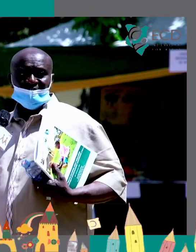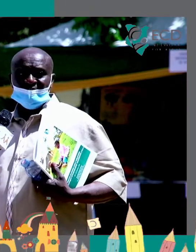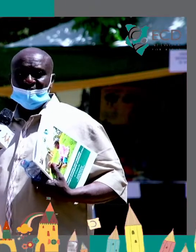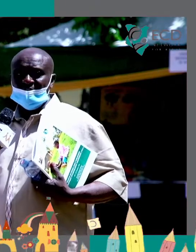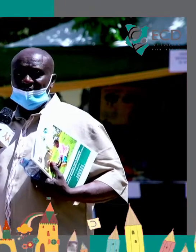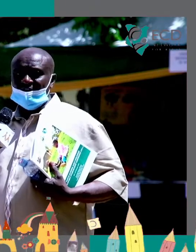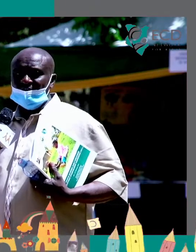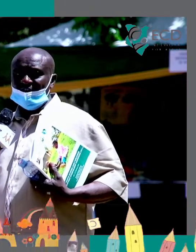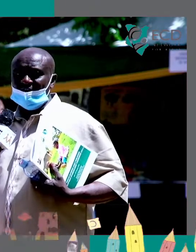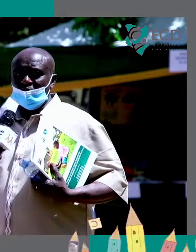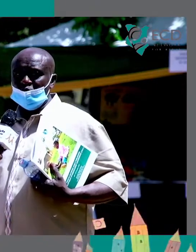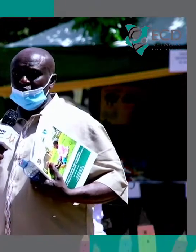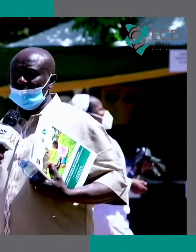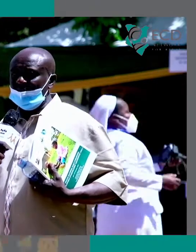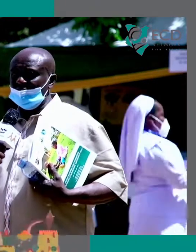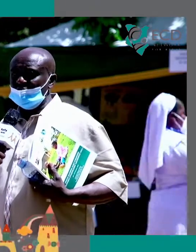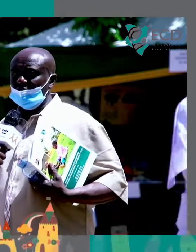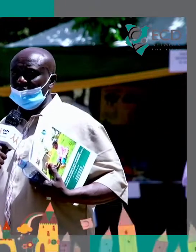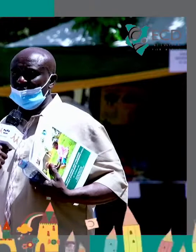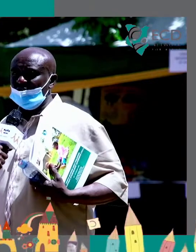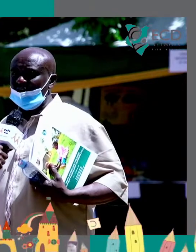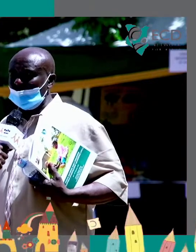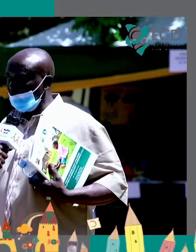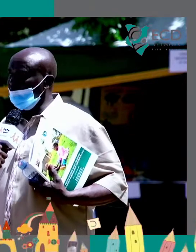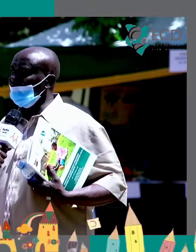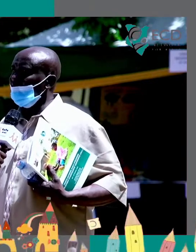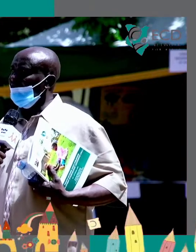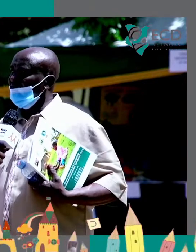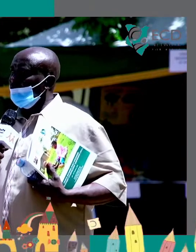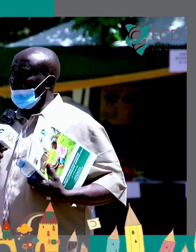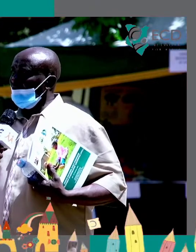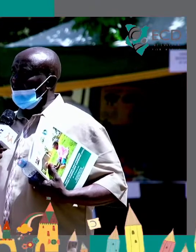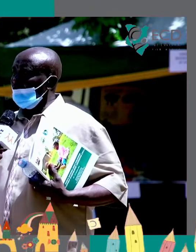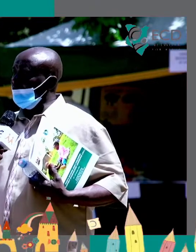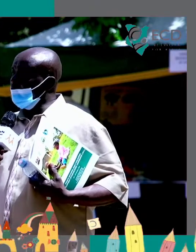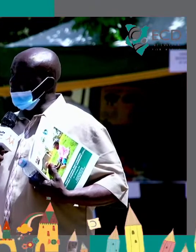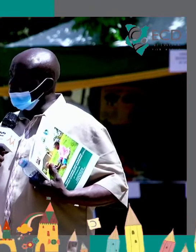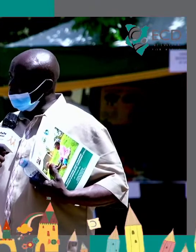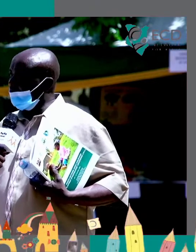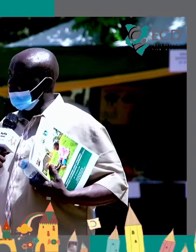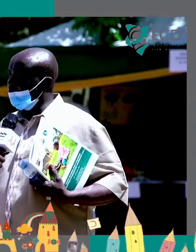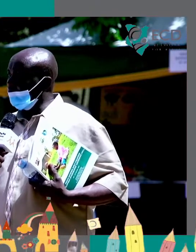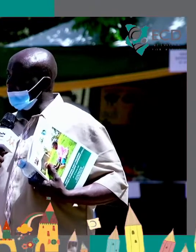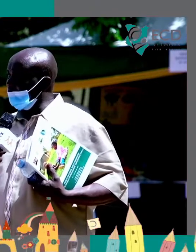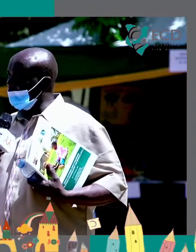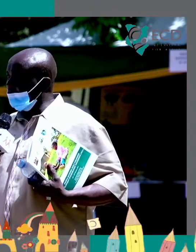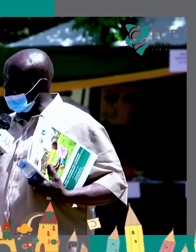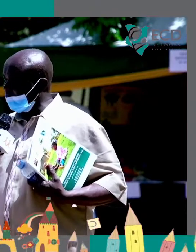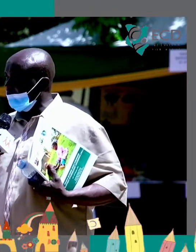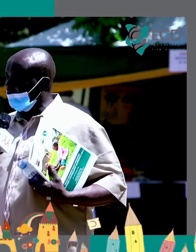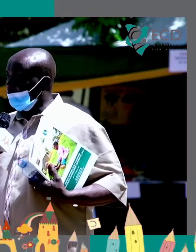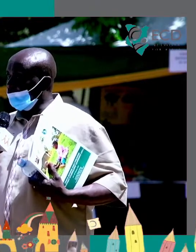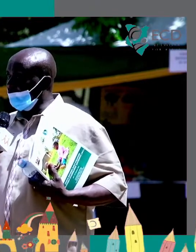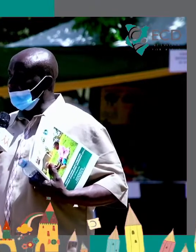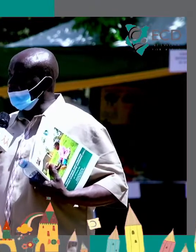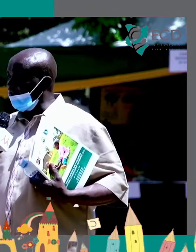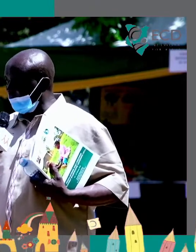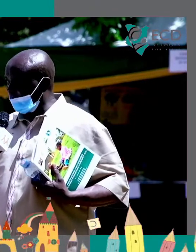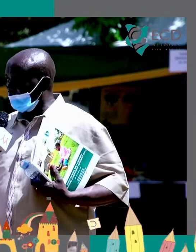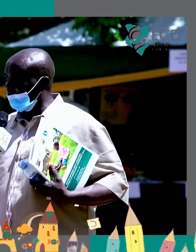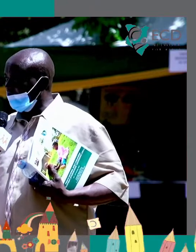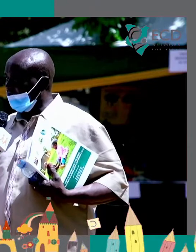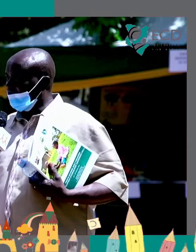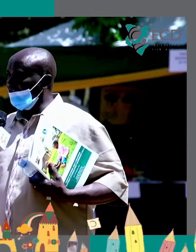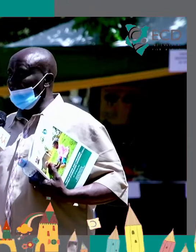an insight and a good mental uplift, whereby we'll brainstorm on whatever we will be doing and be able